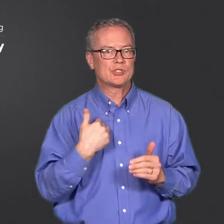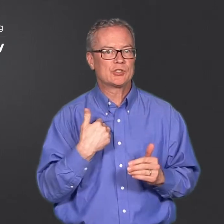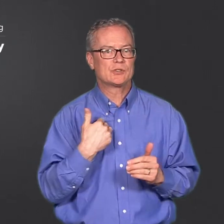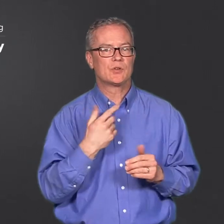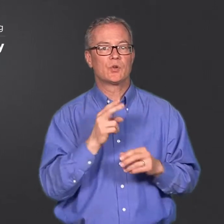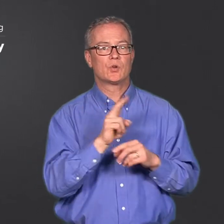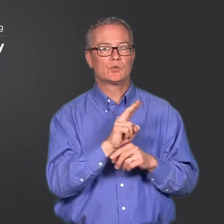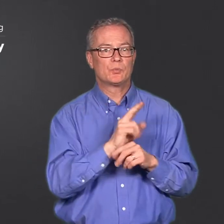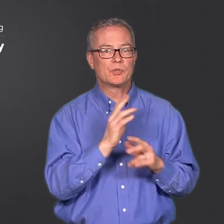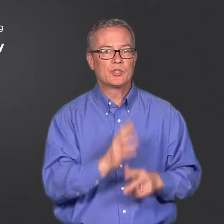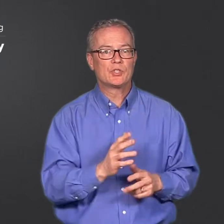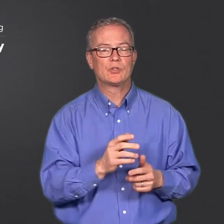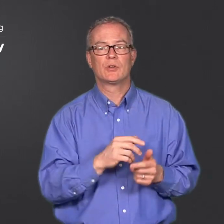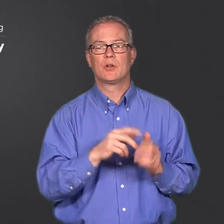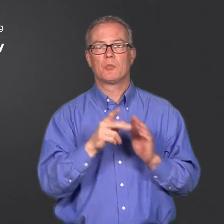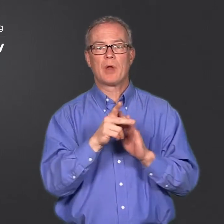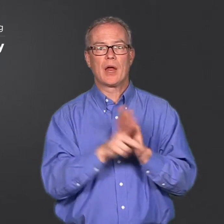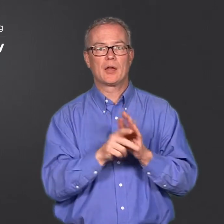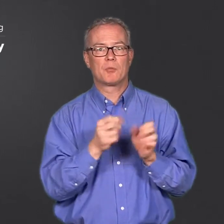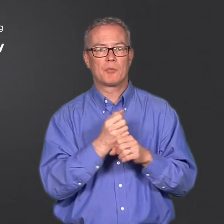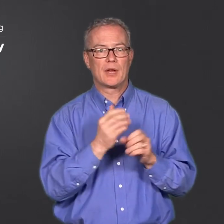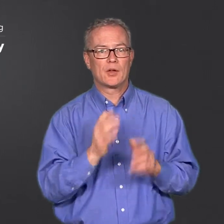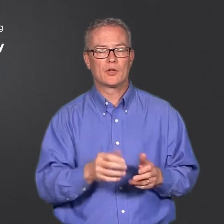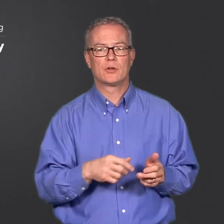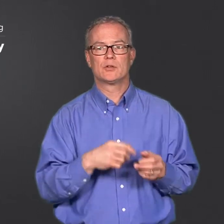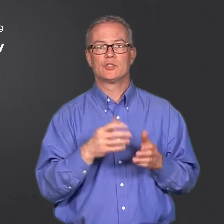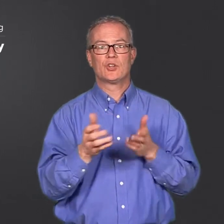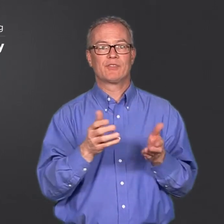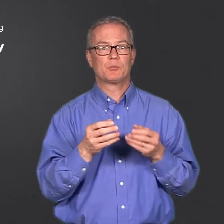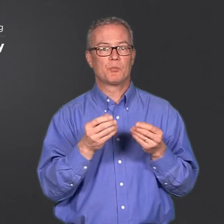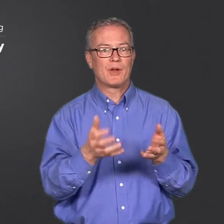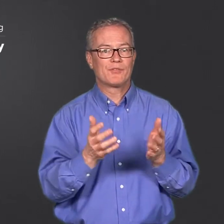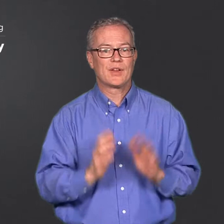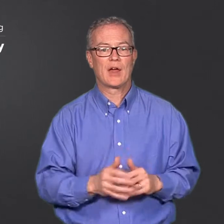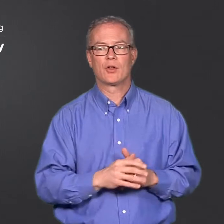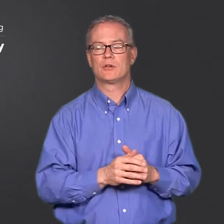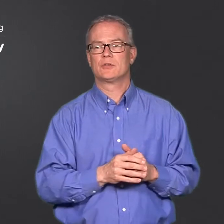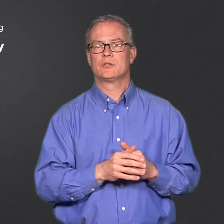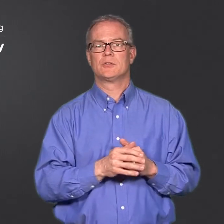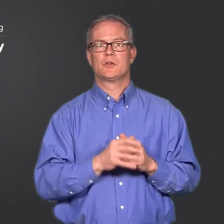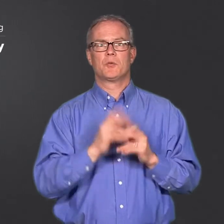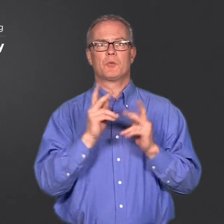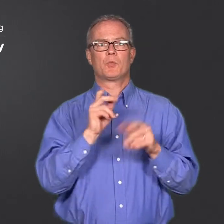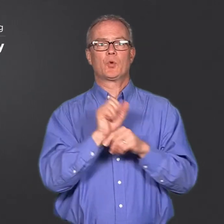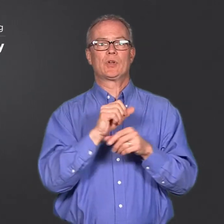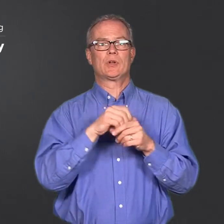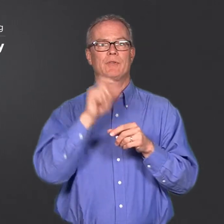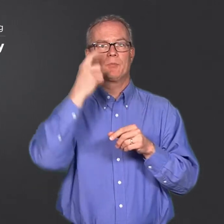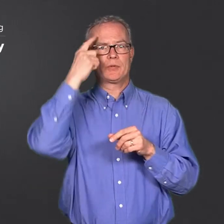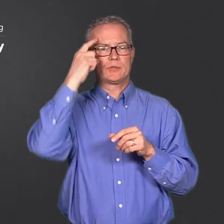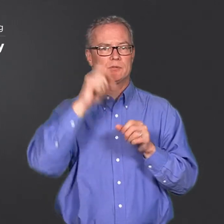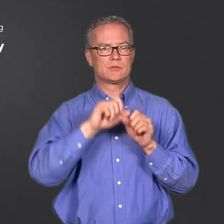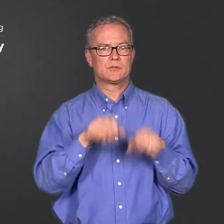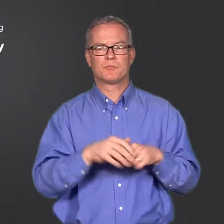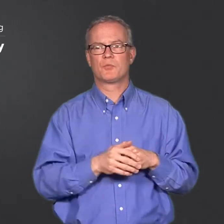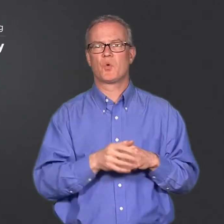community members, consumers, policymakers, service providers, people who work in